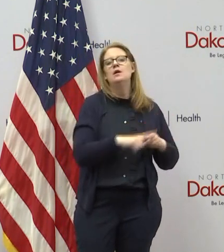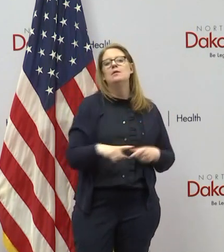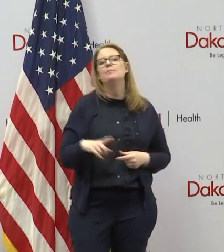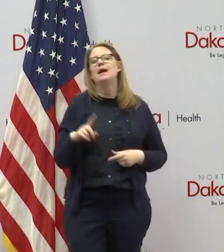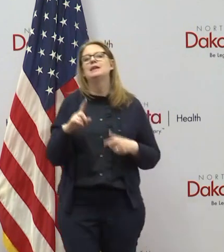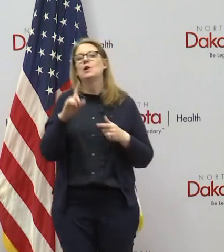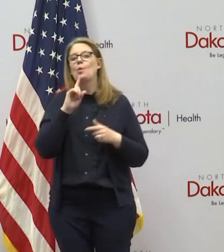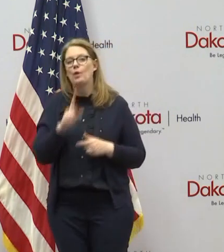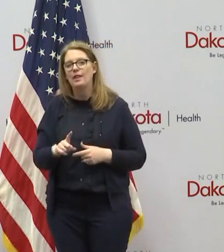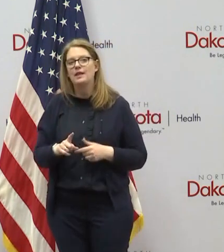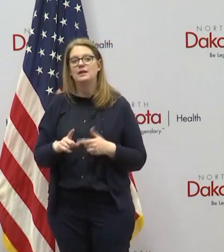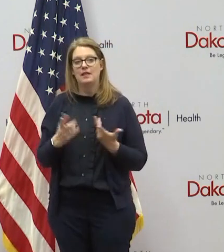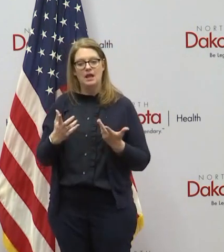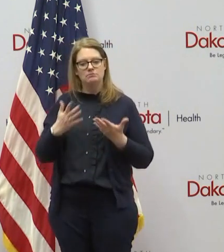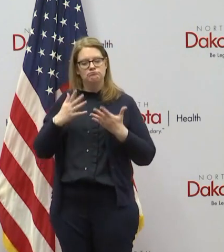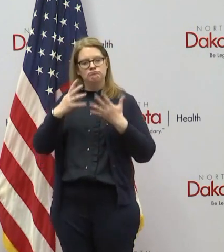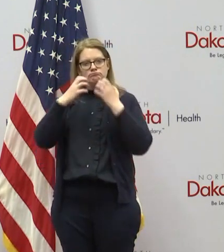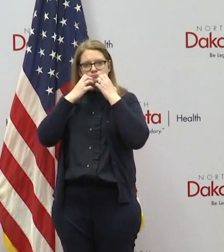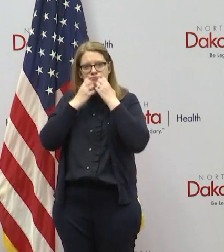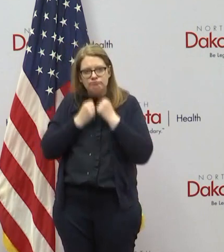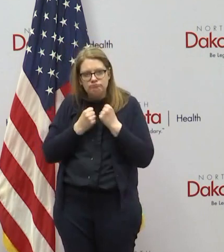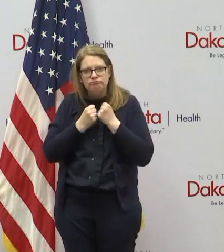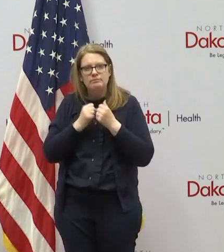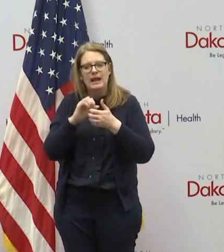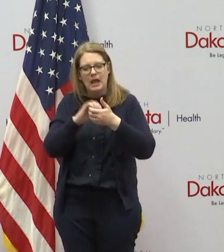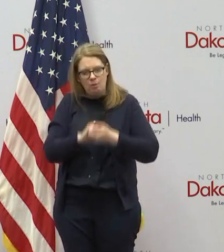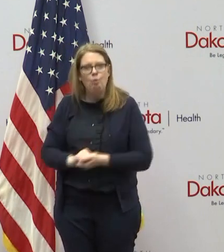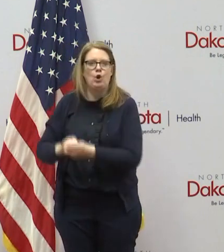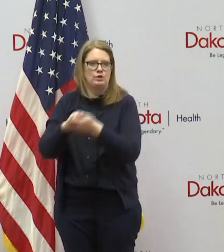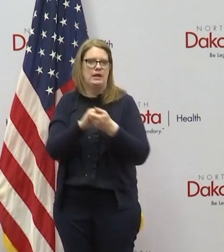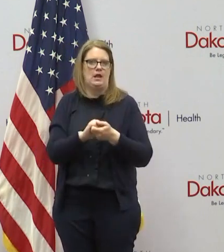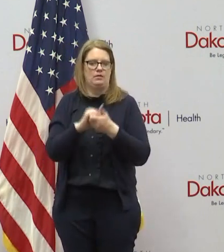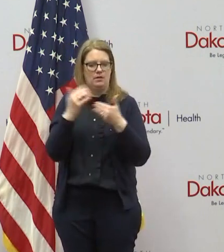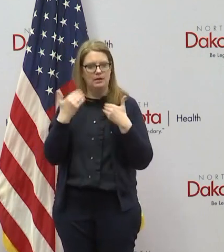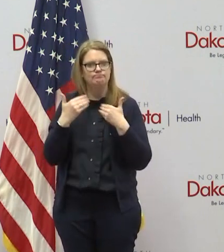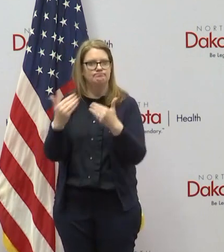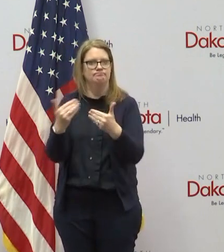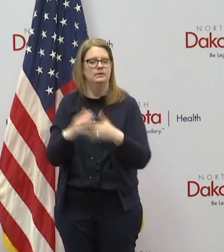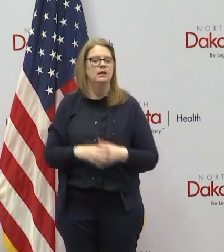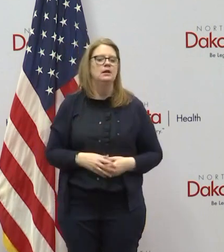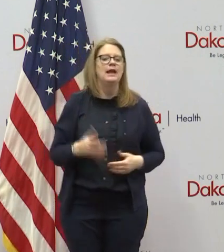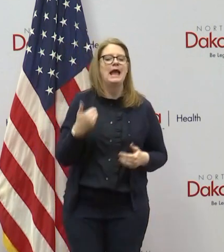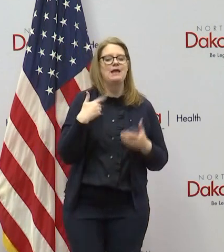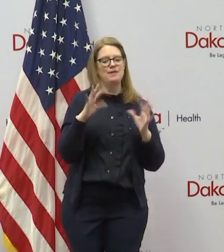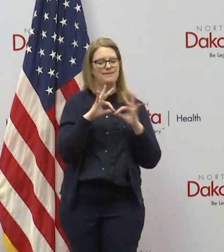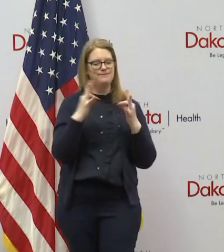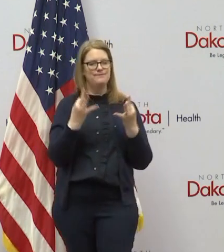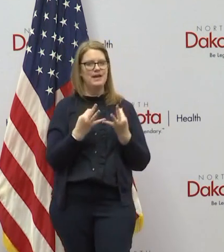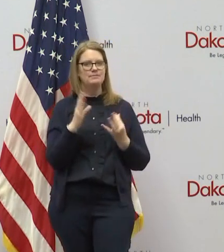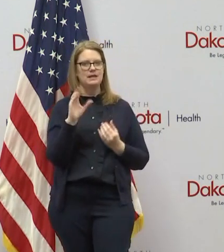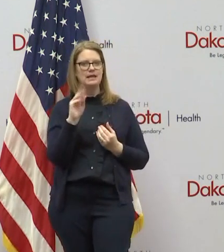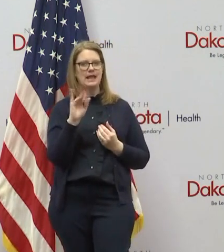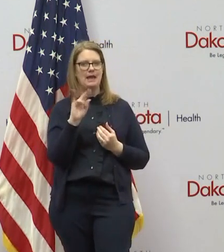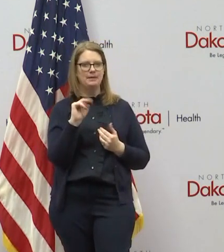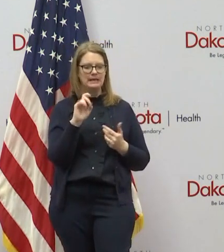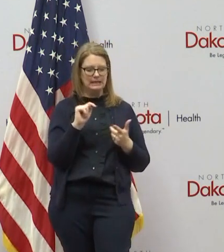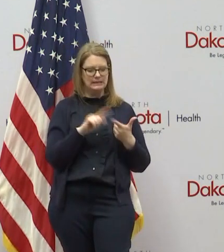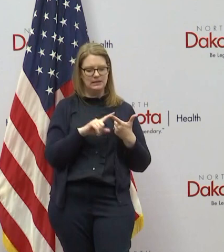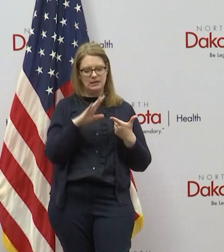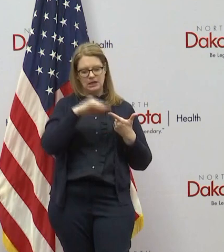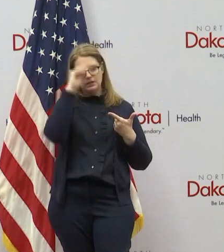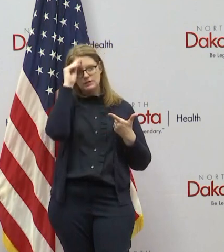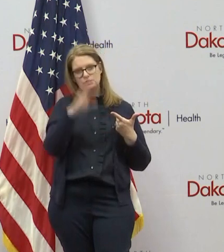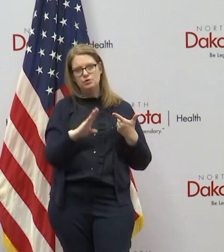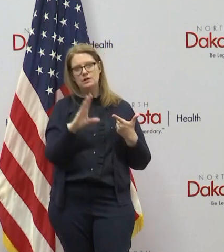have another meeting with my family cabinet. We've been, as you all know, I have a family cabinet, a student cabinet, and meet